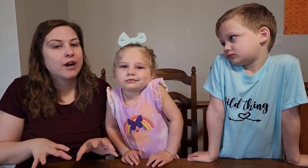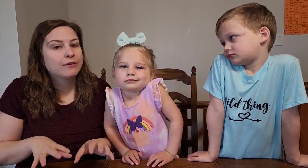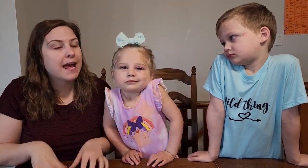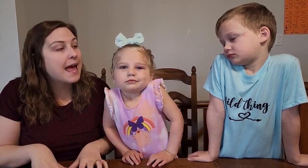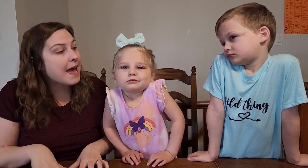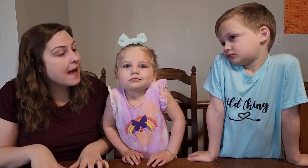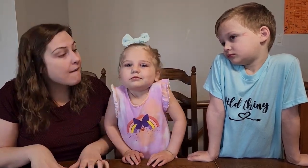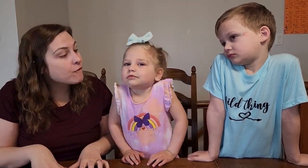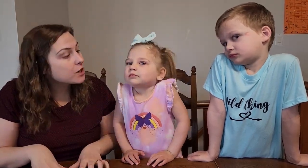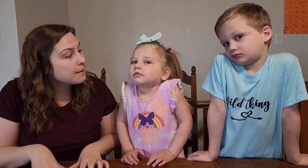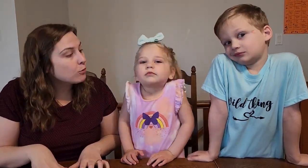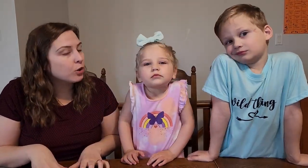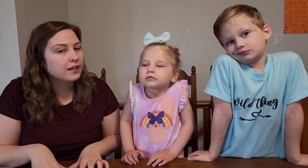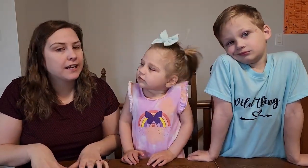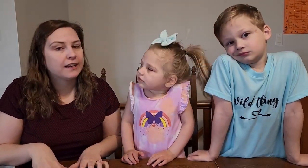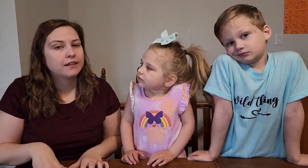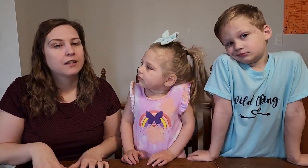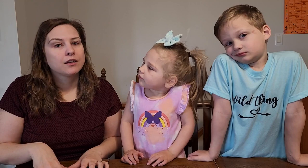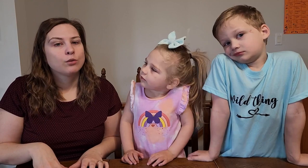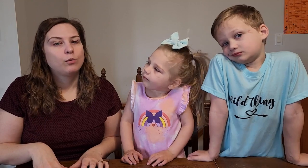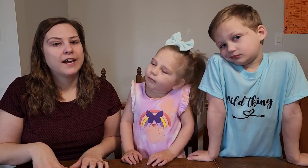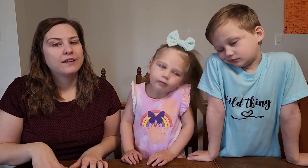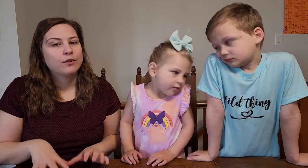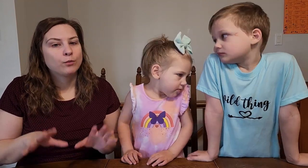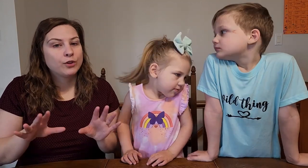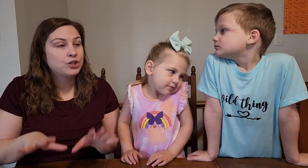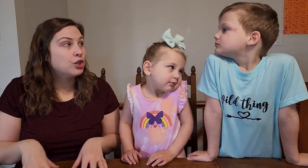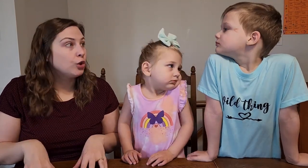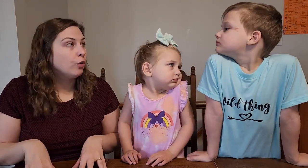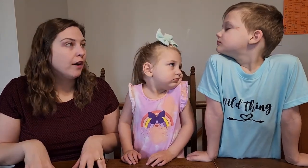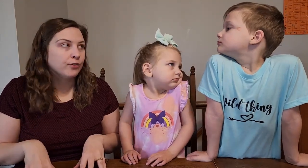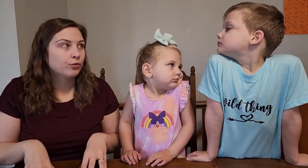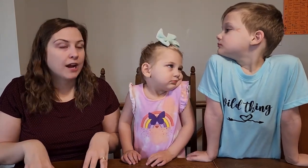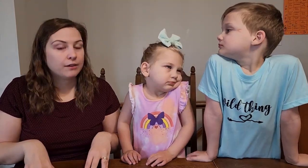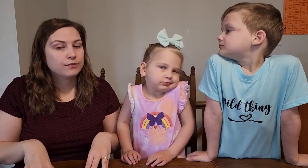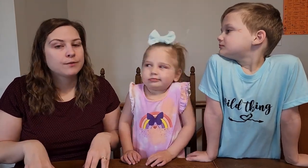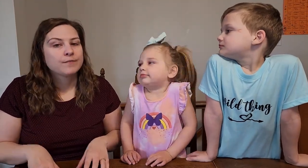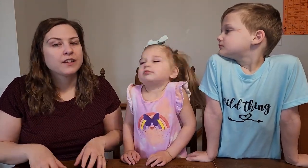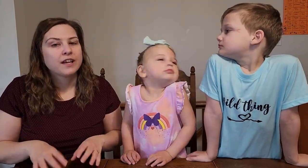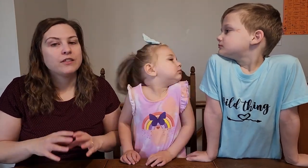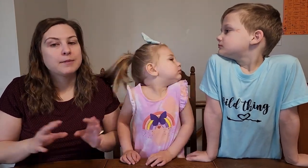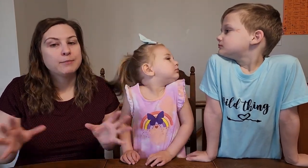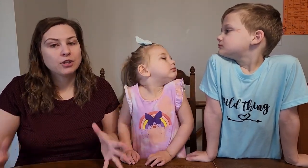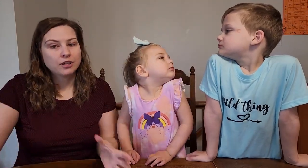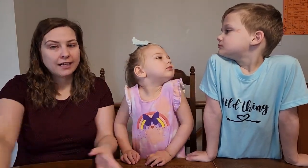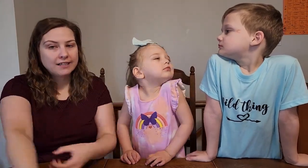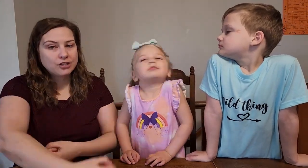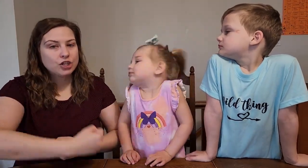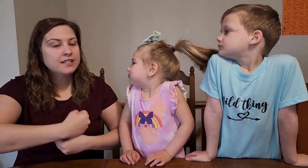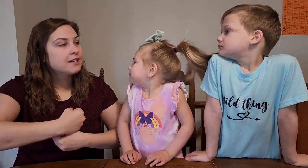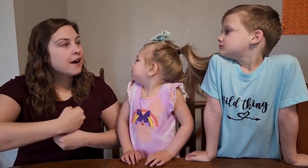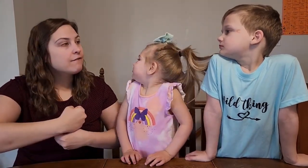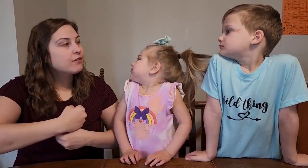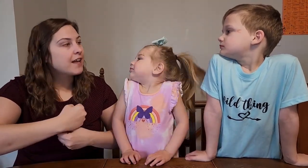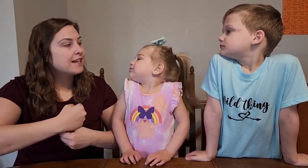ground every morning, like the dew on the ground. And the people collected just enough for that